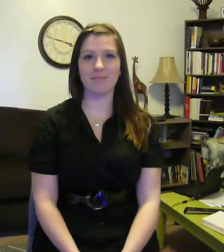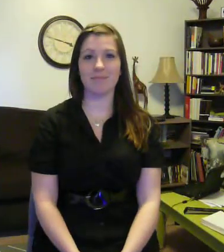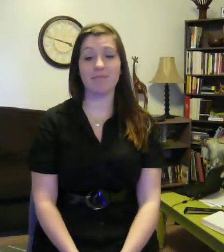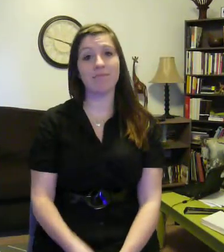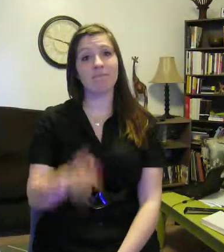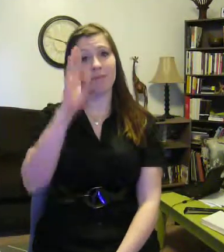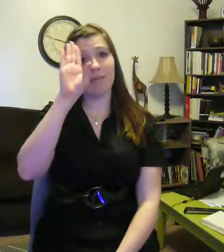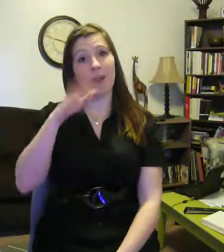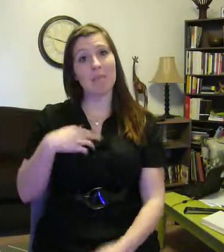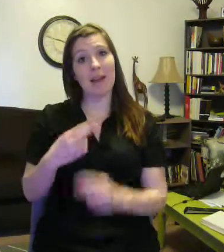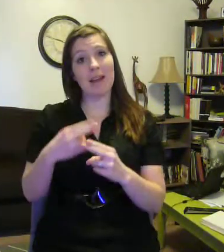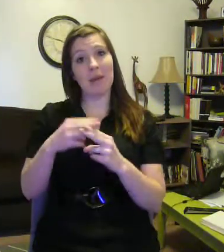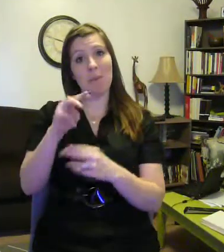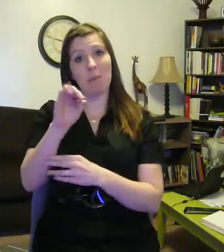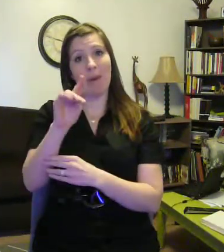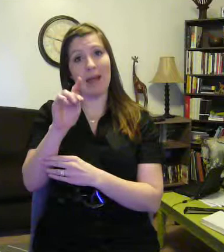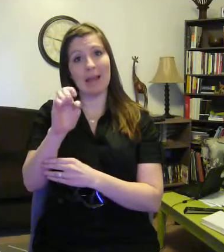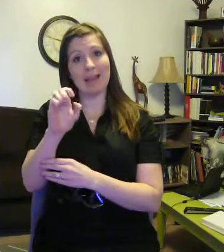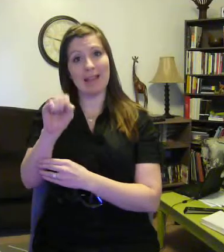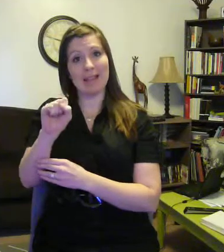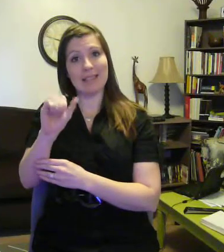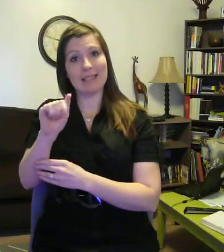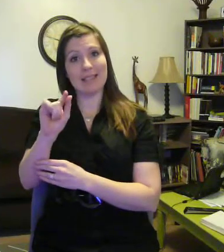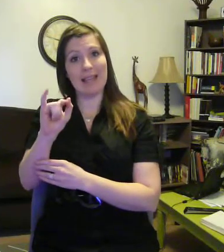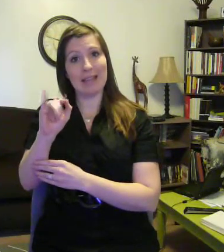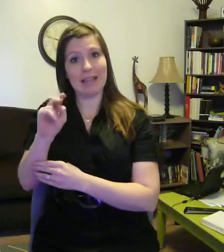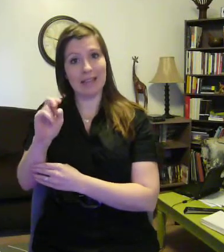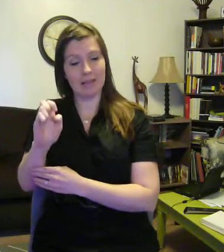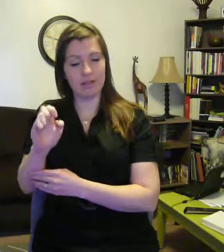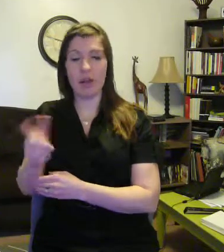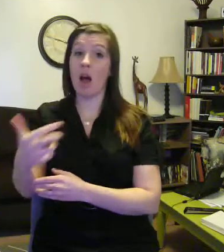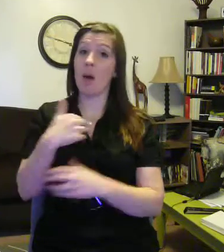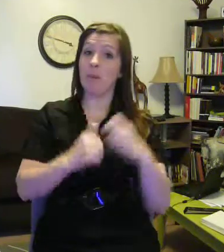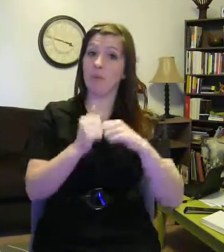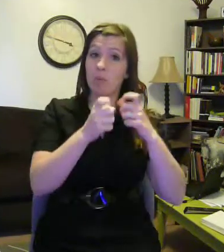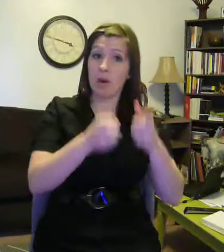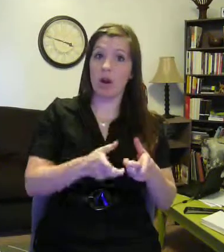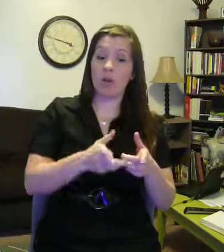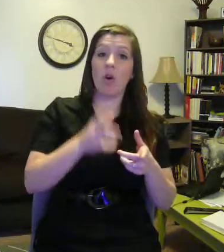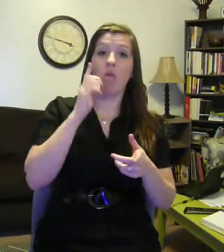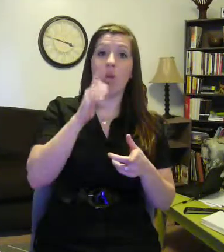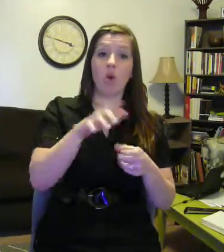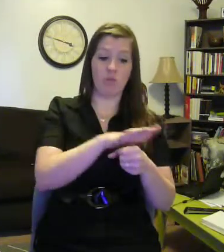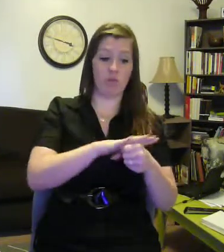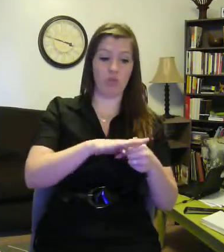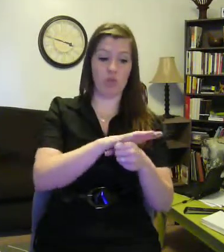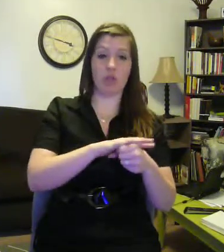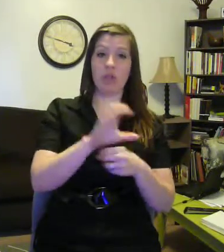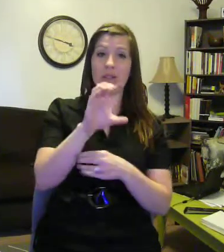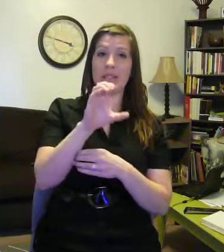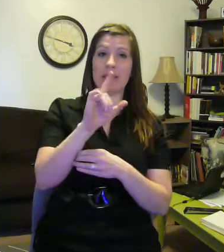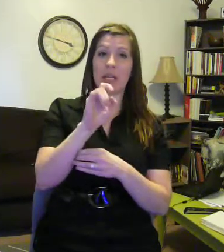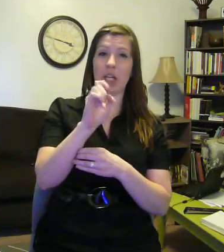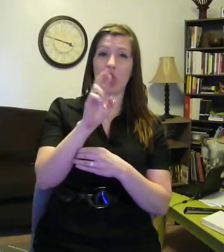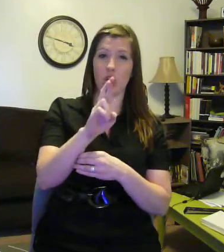Hi, my name is Mike Sailing. I'm a construction manager for a regional cellular telephone company, and I'd like to talk to you today about building a cellular